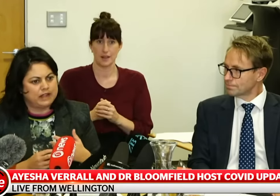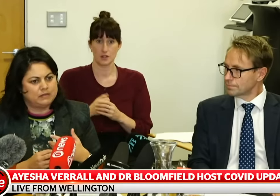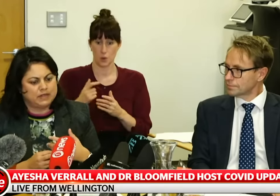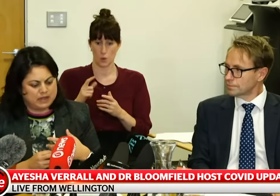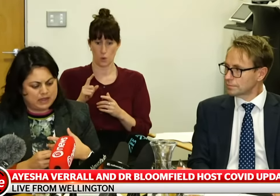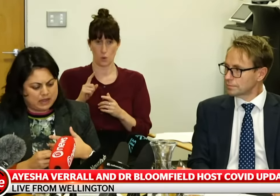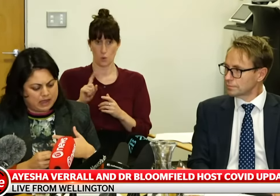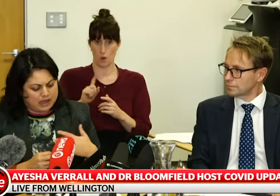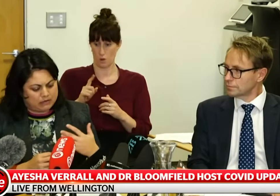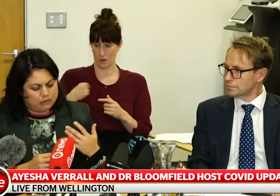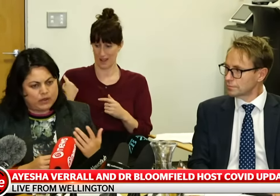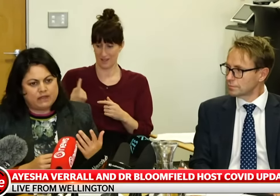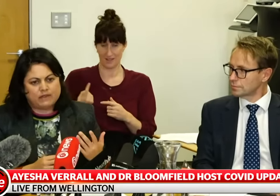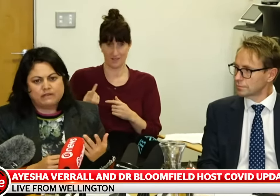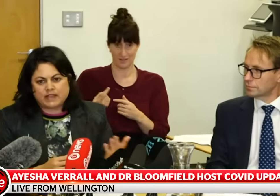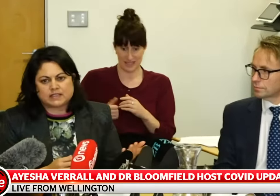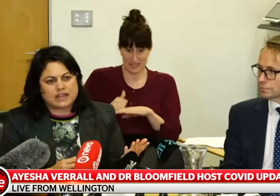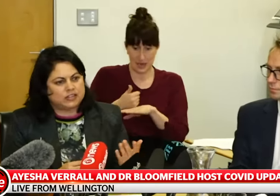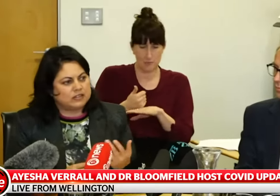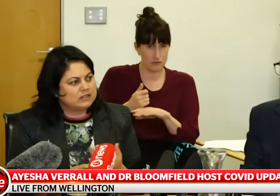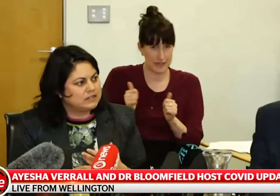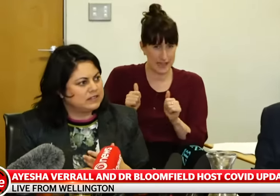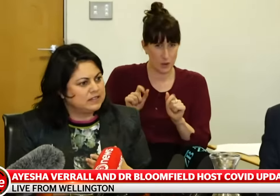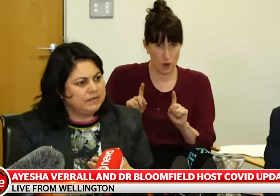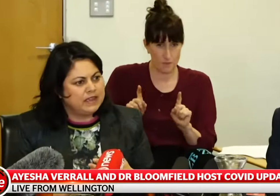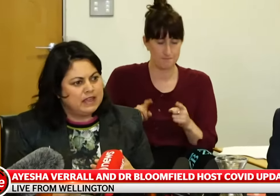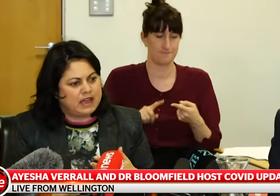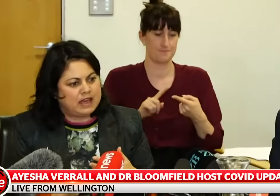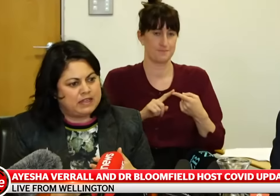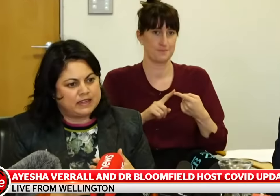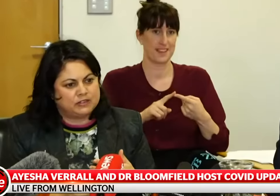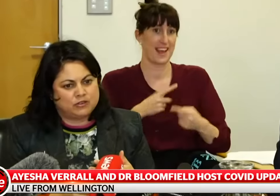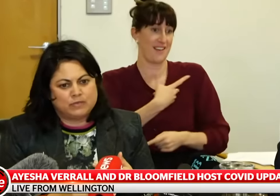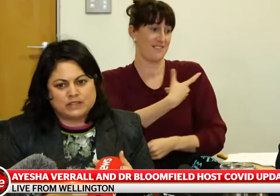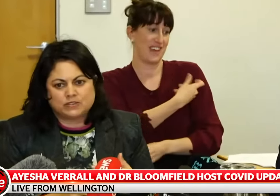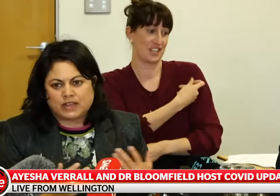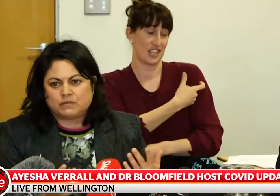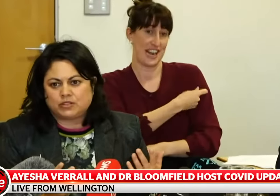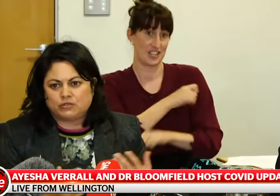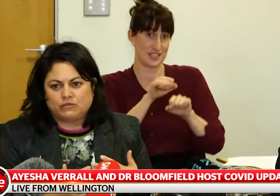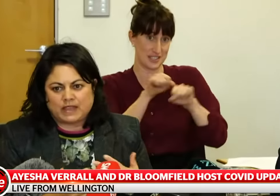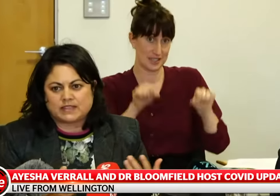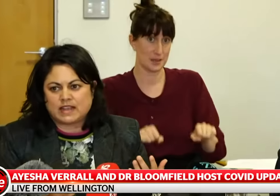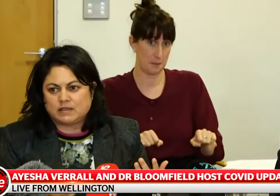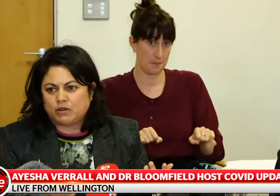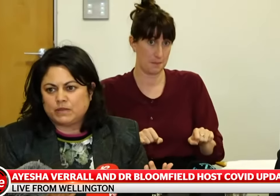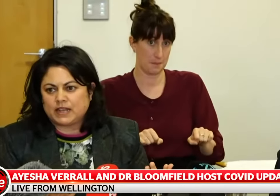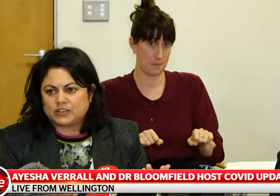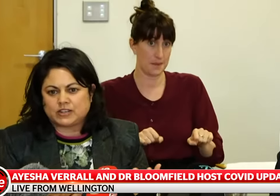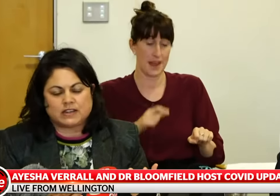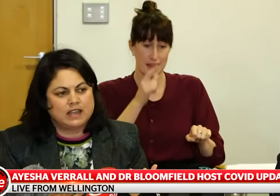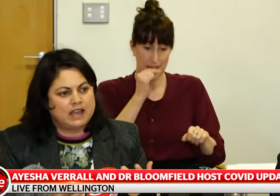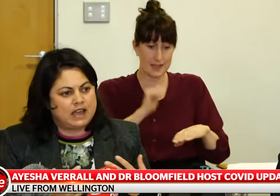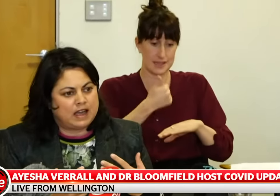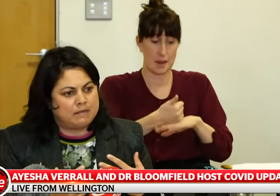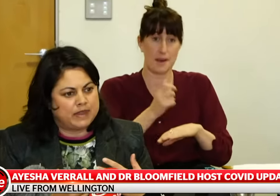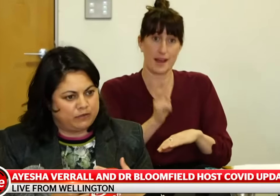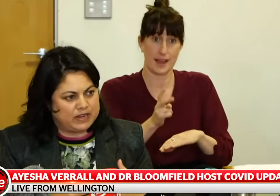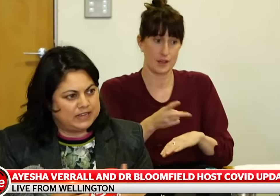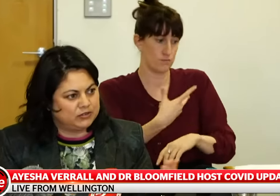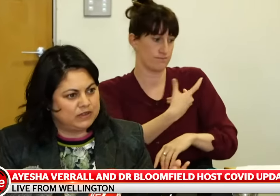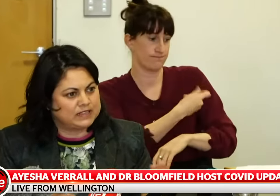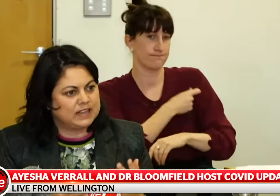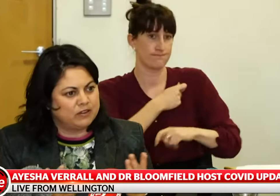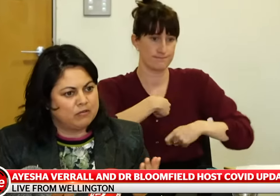we've developed. We have a vaccination system that could be stood up to vaccinate the population